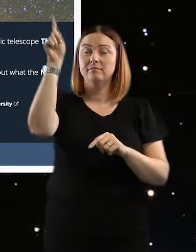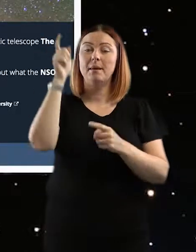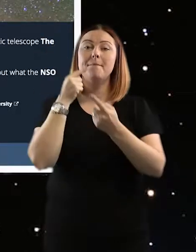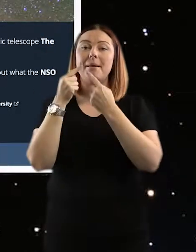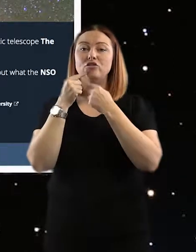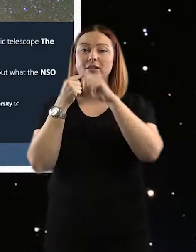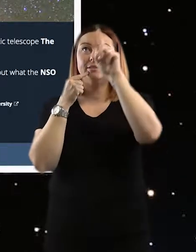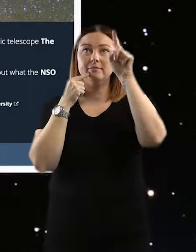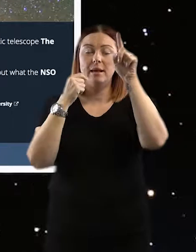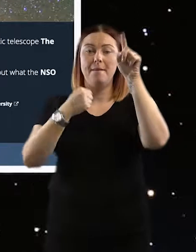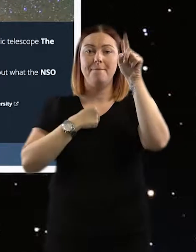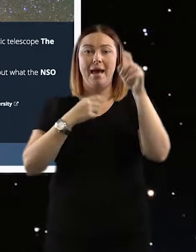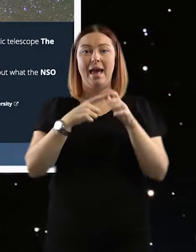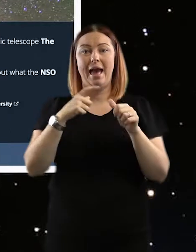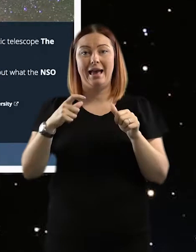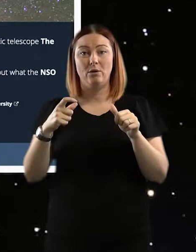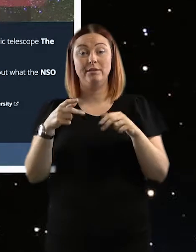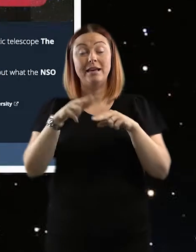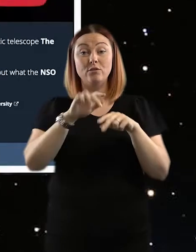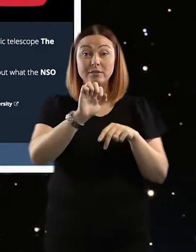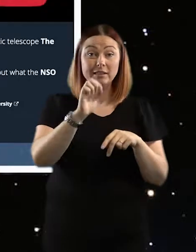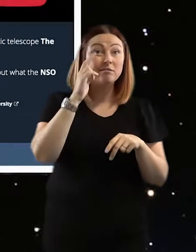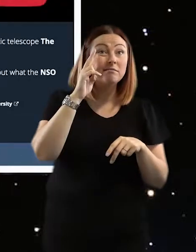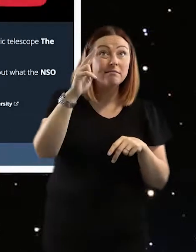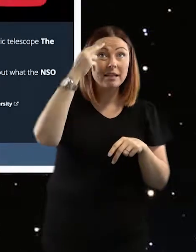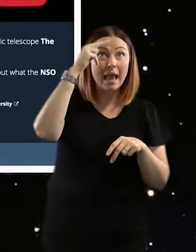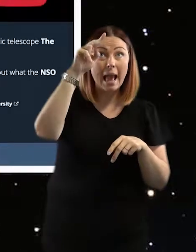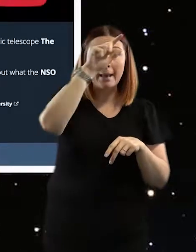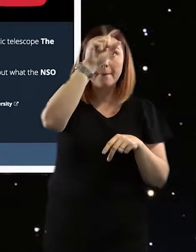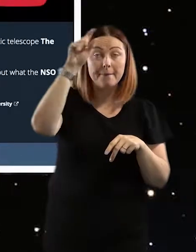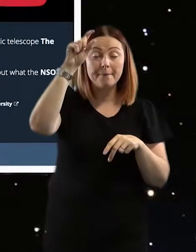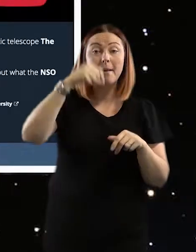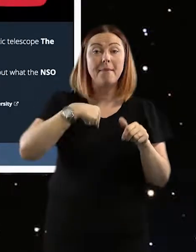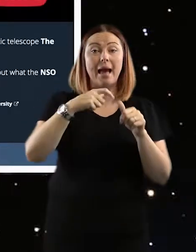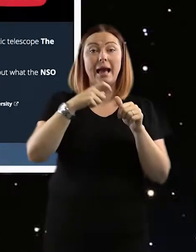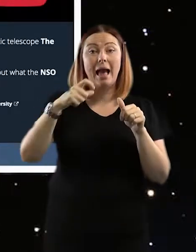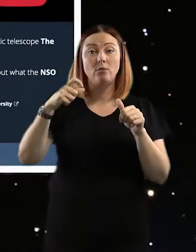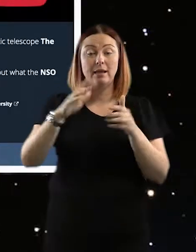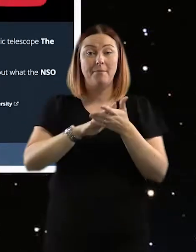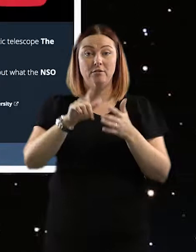got the My Account section. So if you can see your name followed by account, it means you're logged in and ready to go.